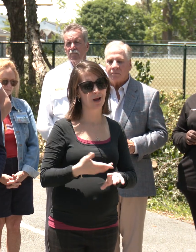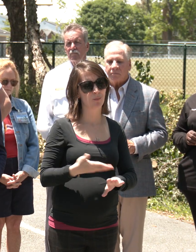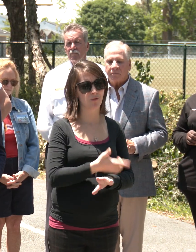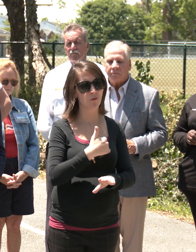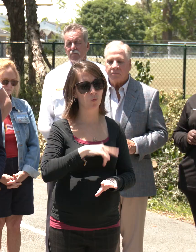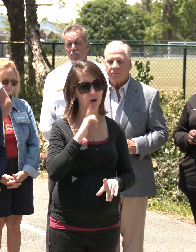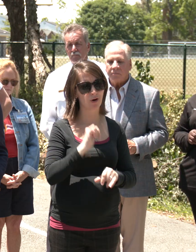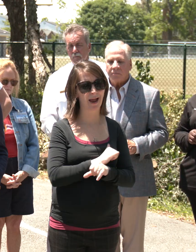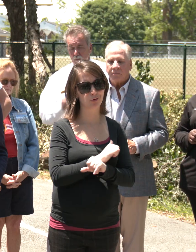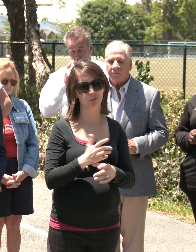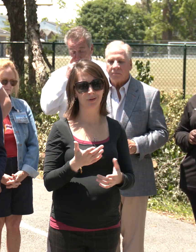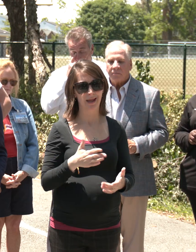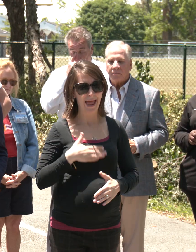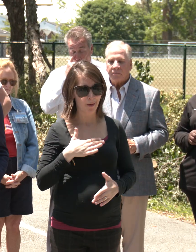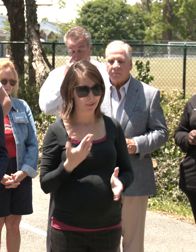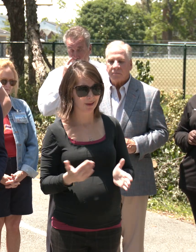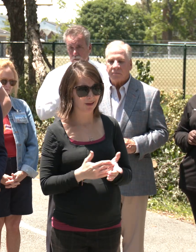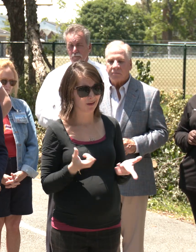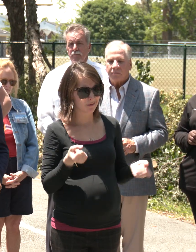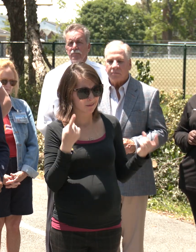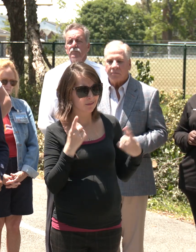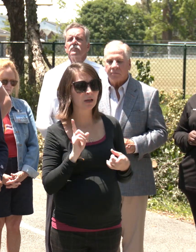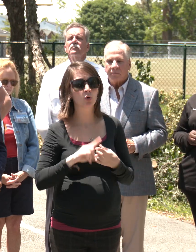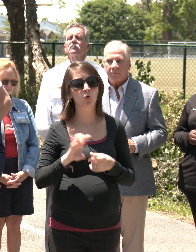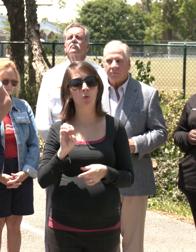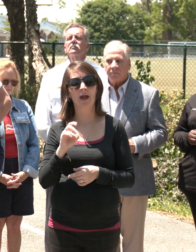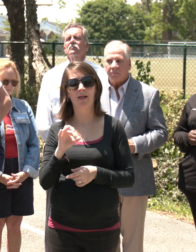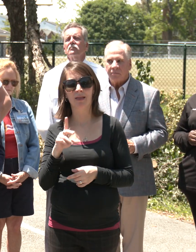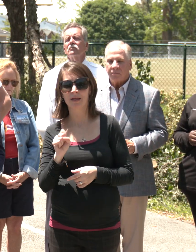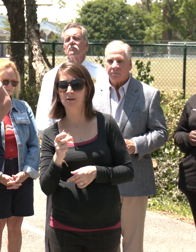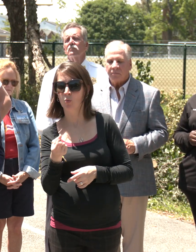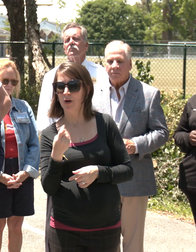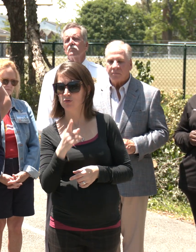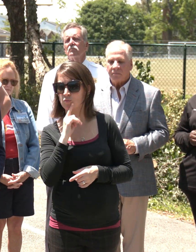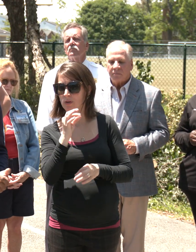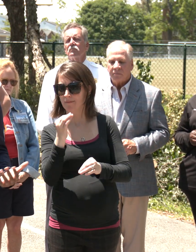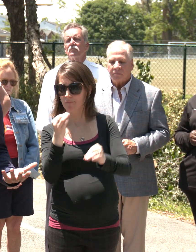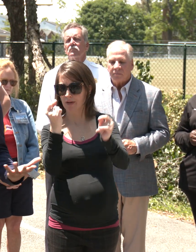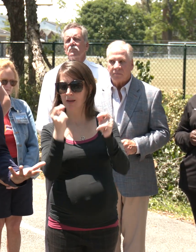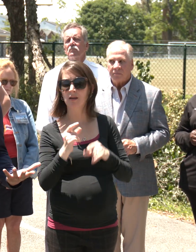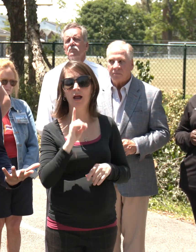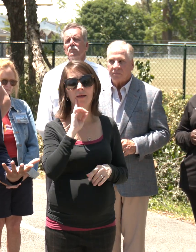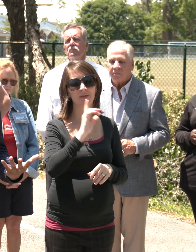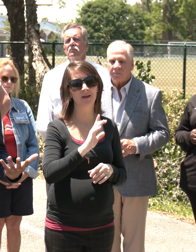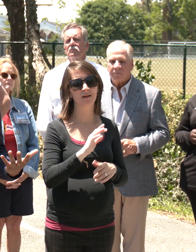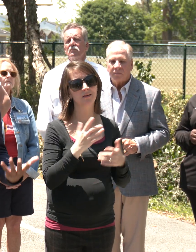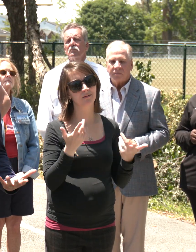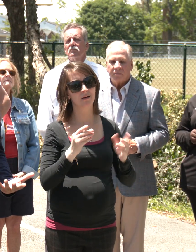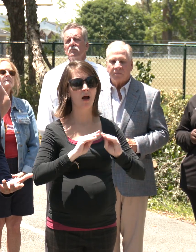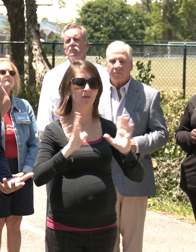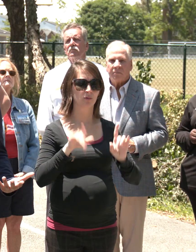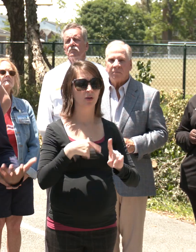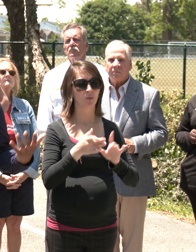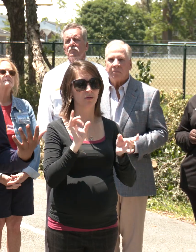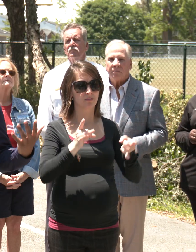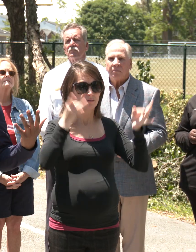happy. To Elliot's question very quickly, I think, obviously when a tragedy hits,